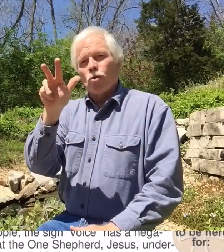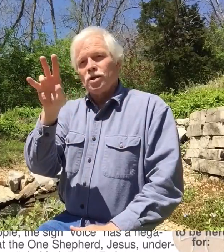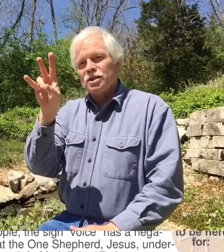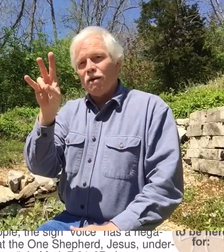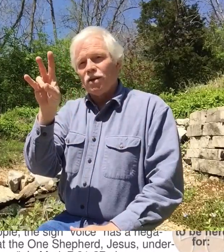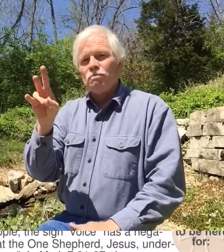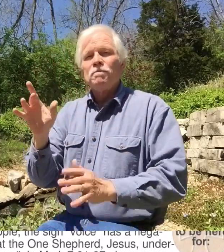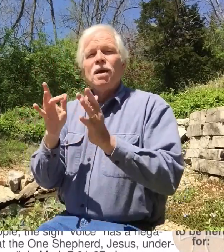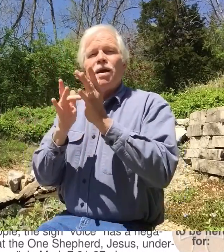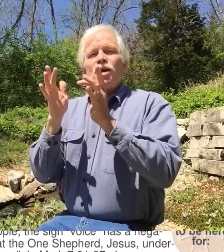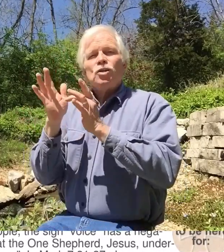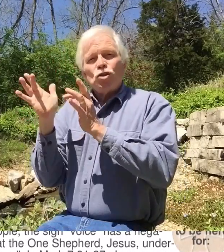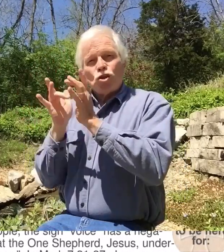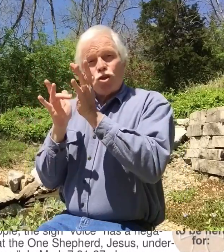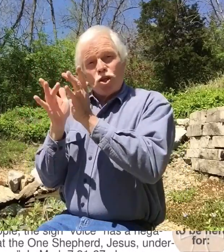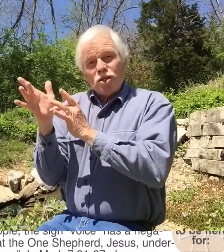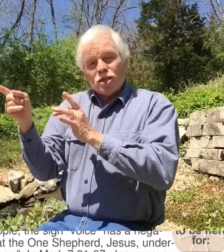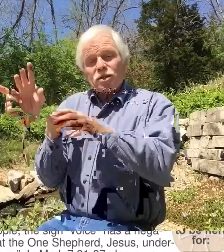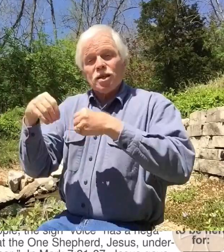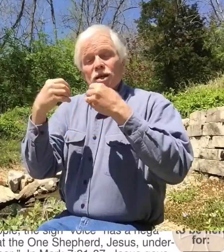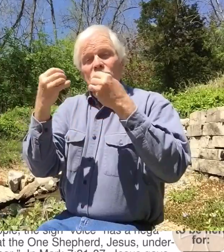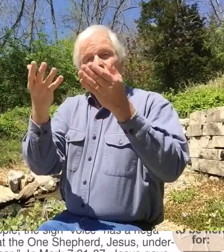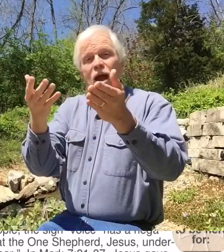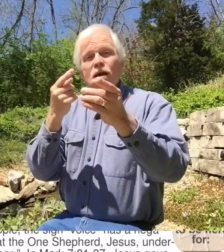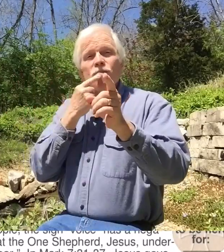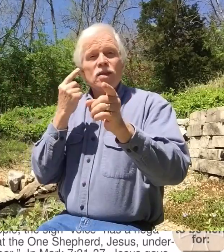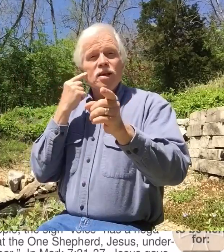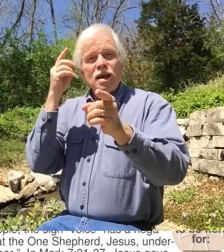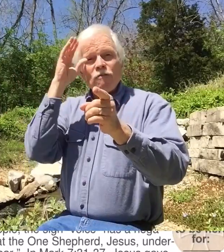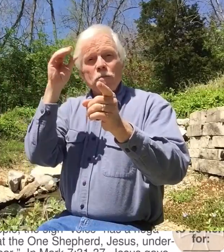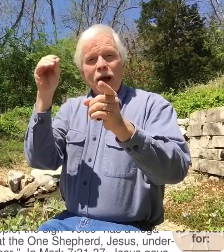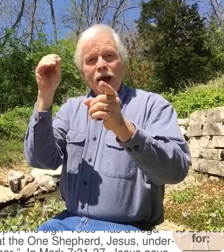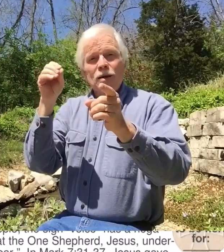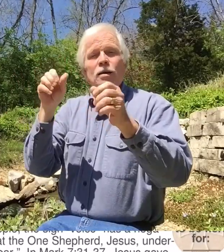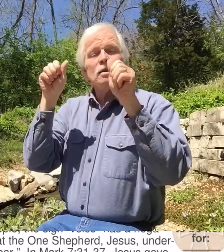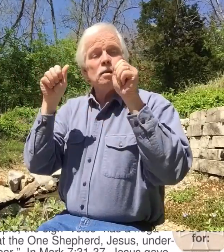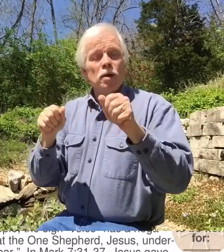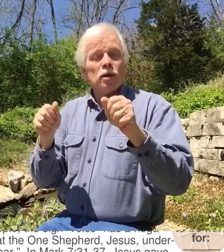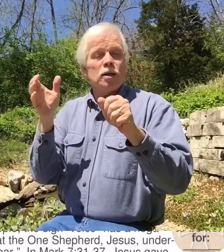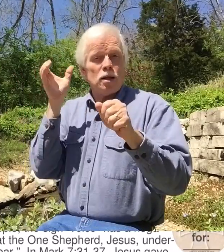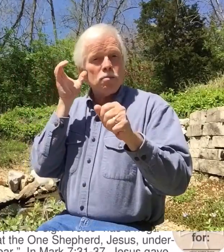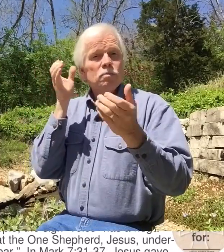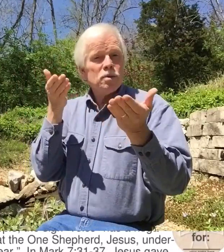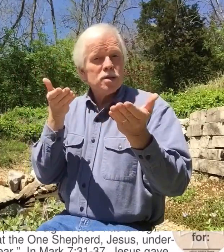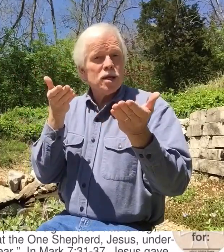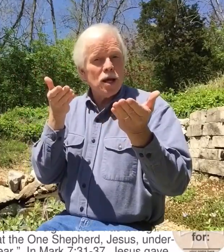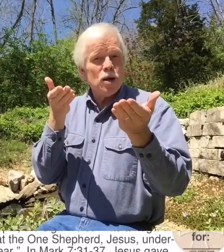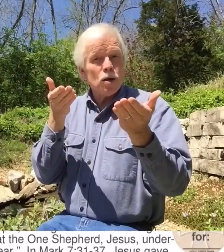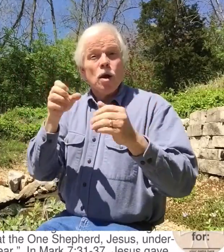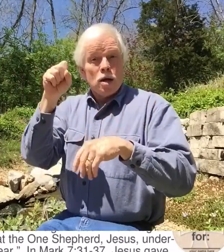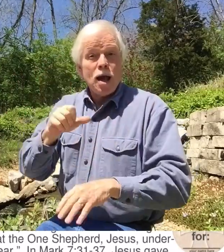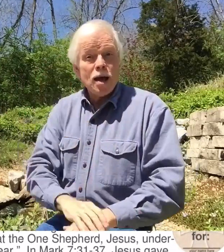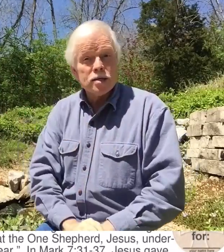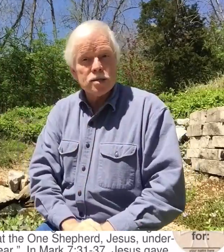37 Jesus gave the deaf man the ability to hear yes